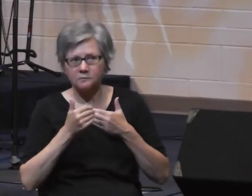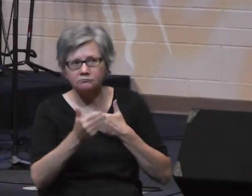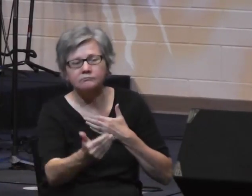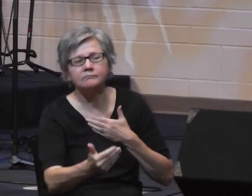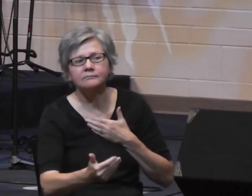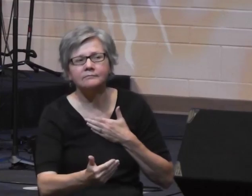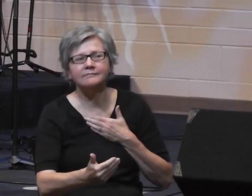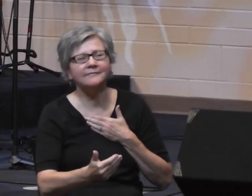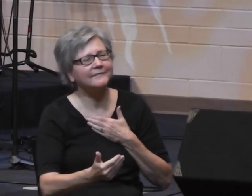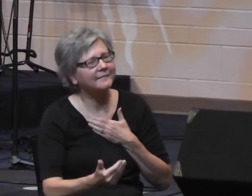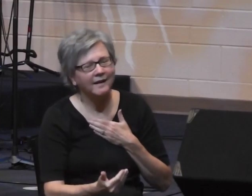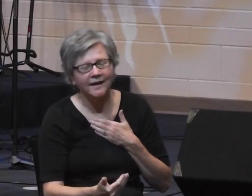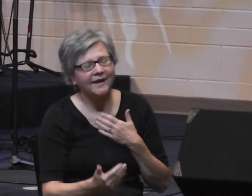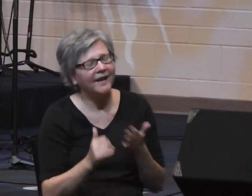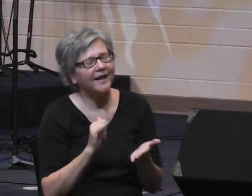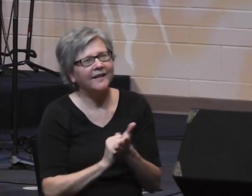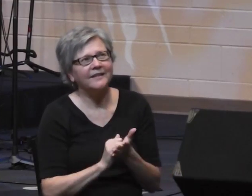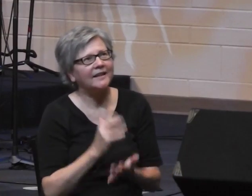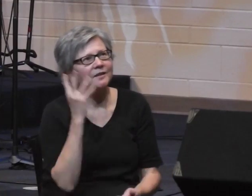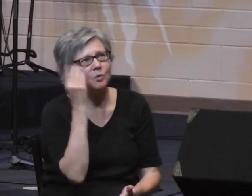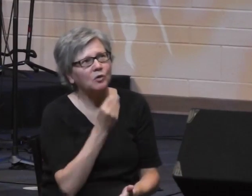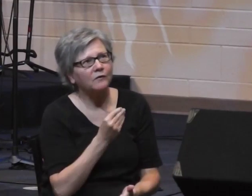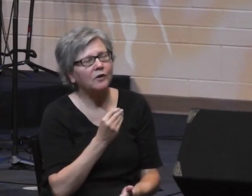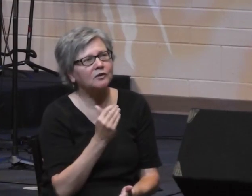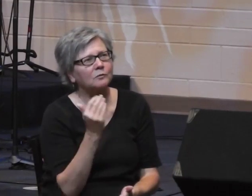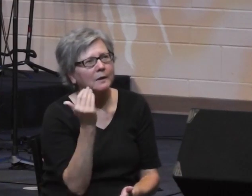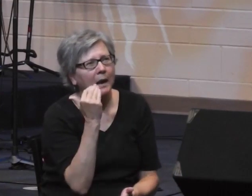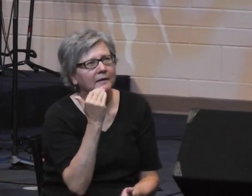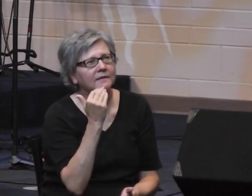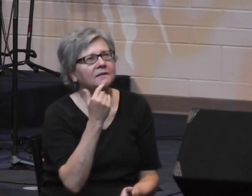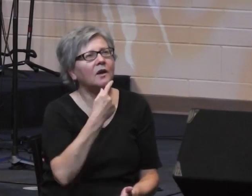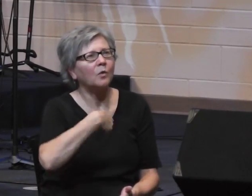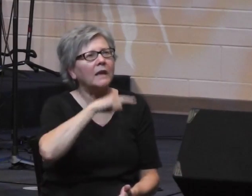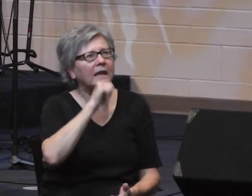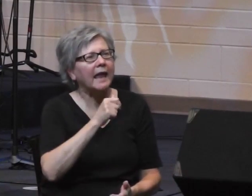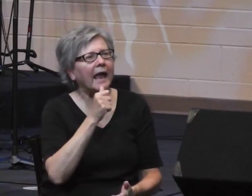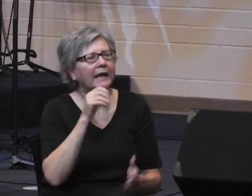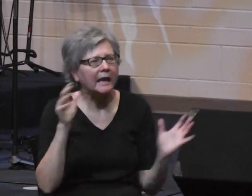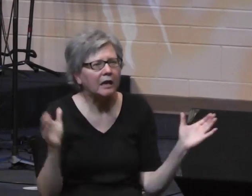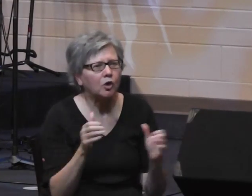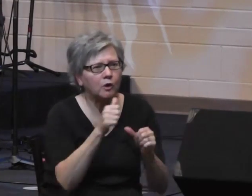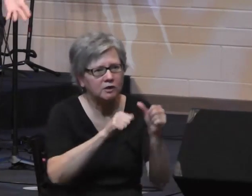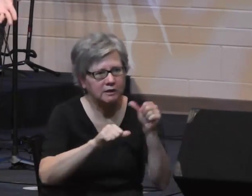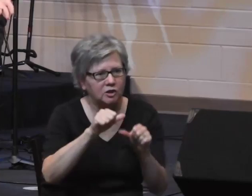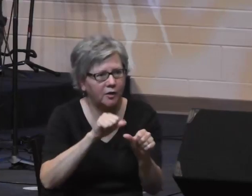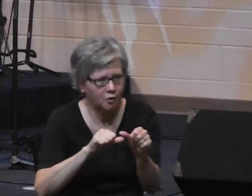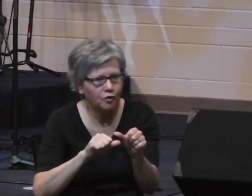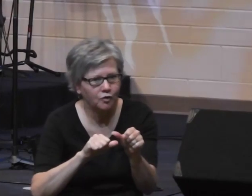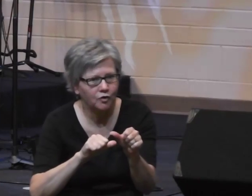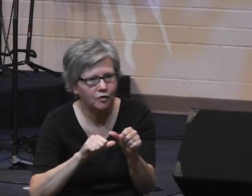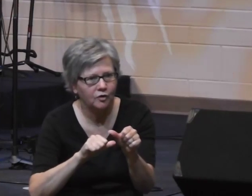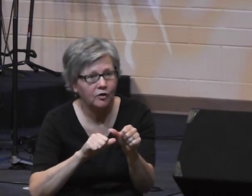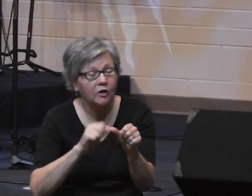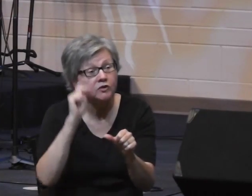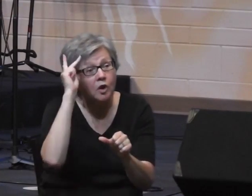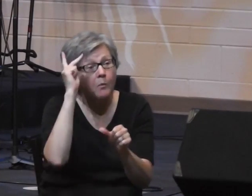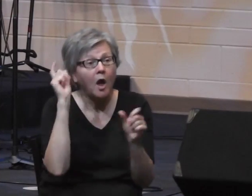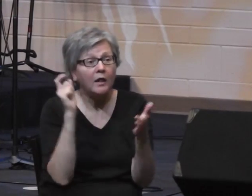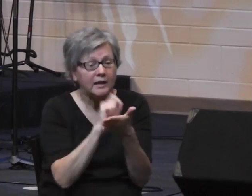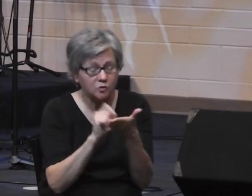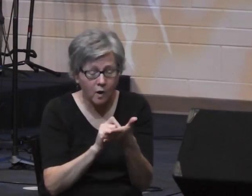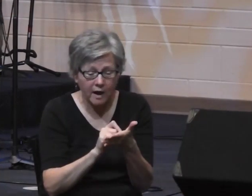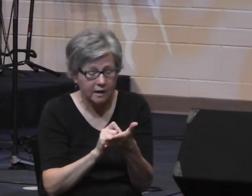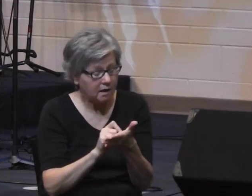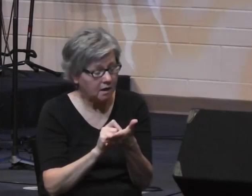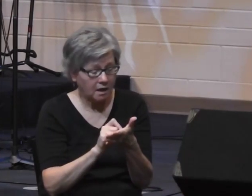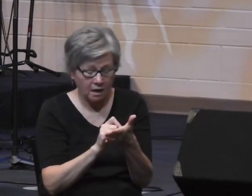it to be reminded that we can encourage one another in this journey? Paul's writings are full of encouragement. That